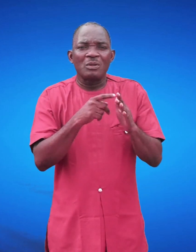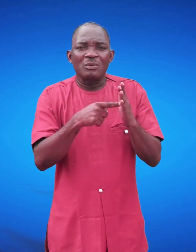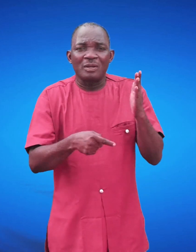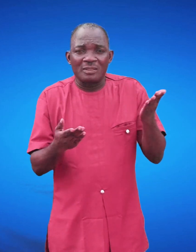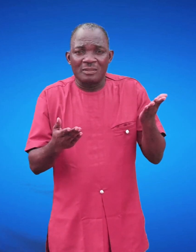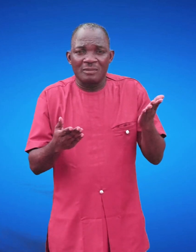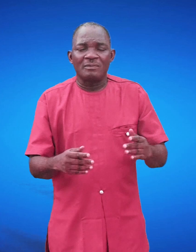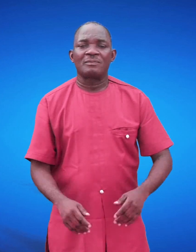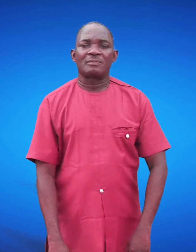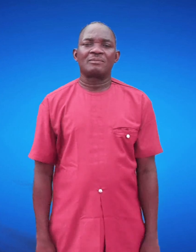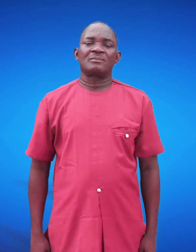me?